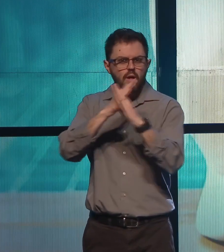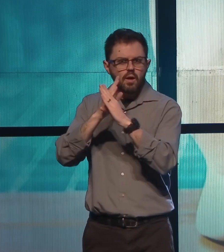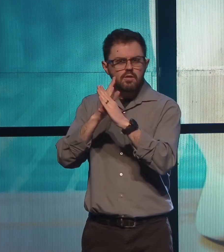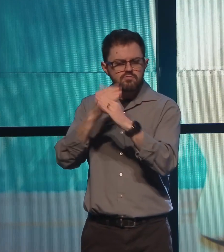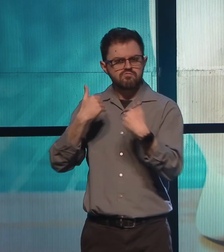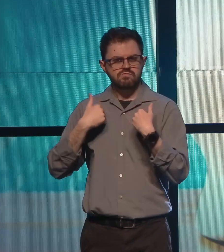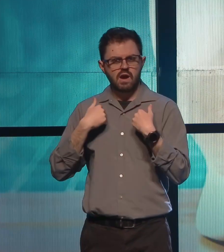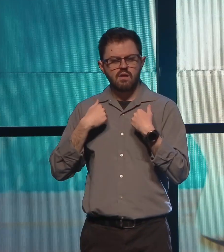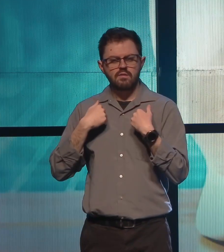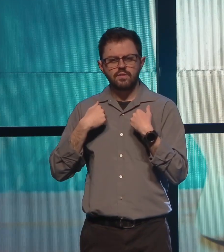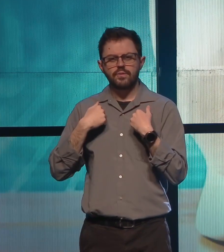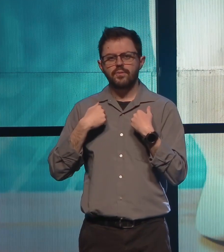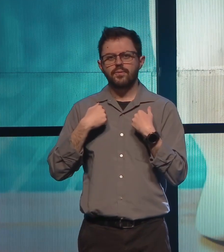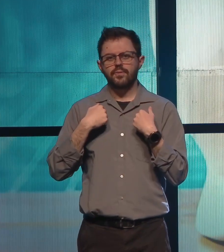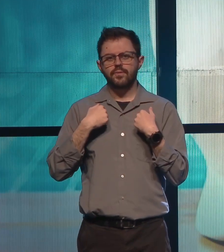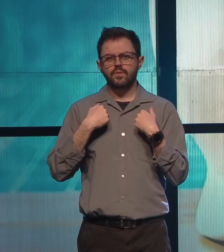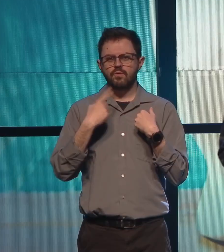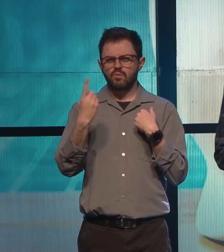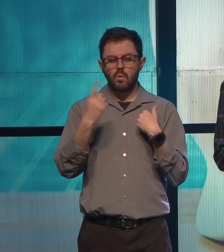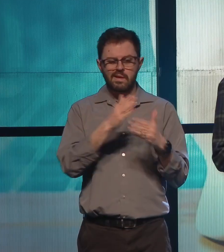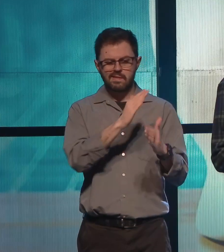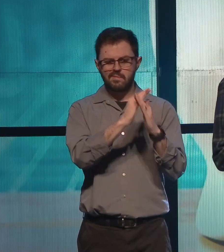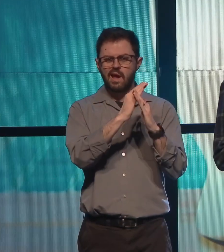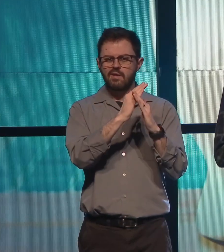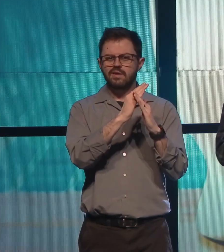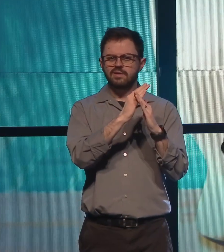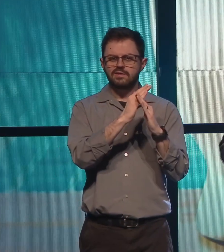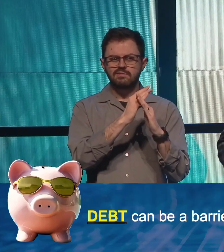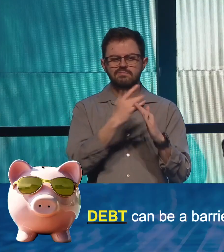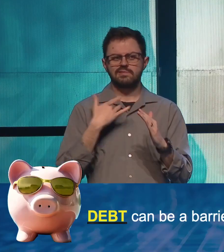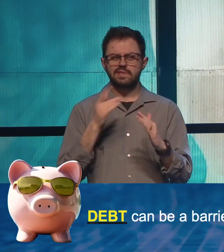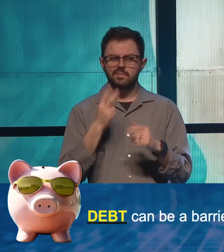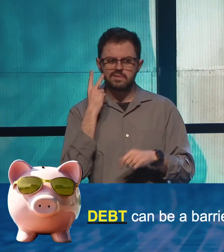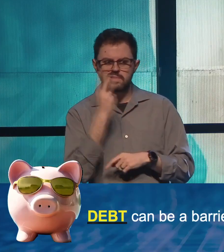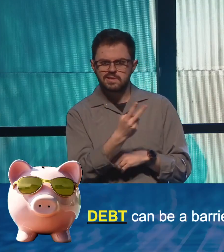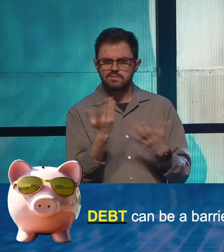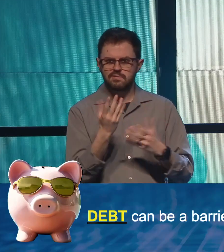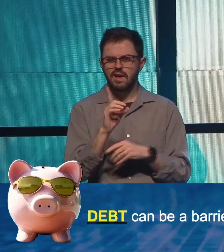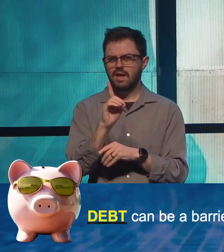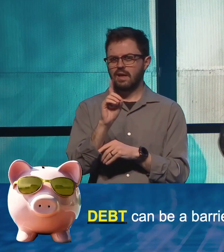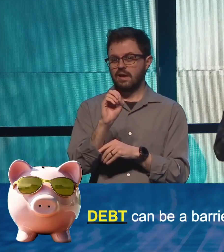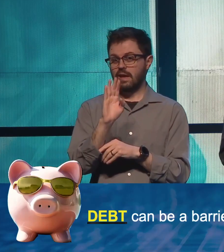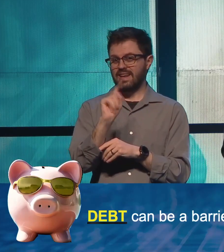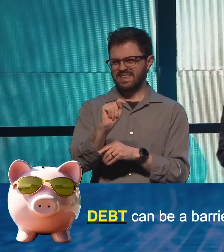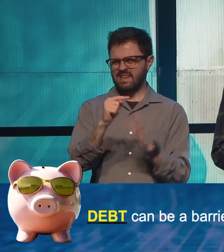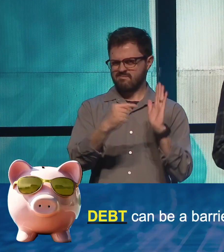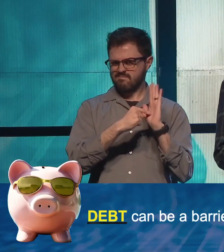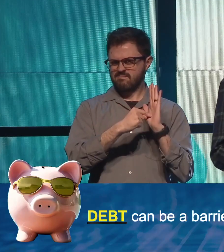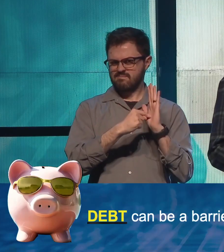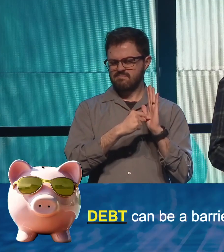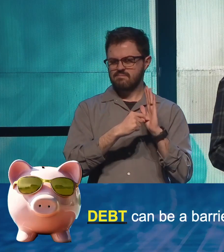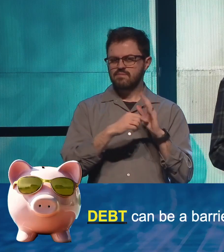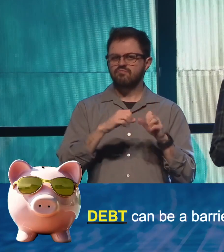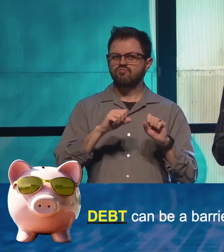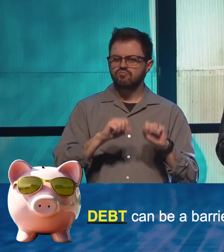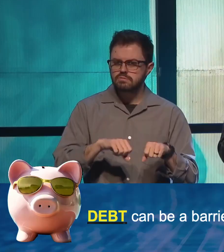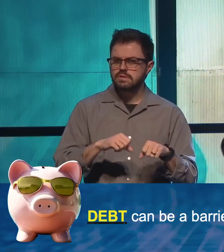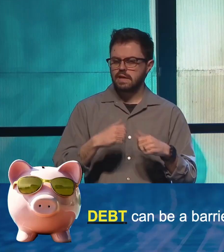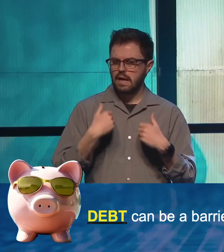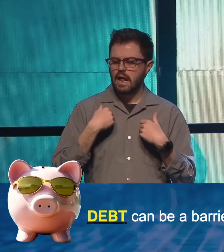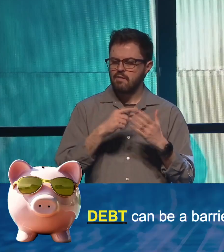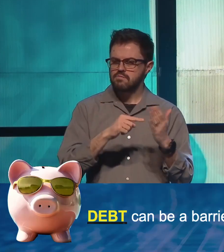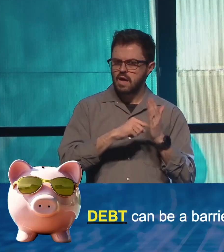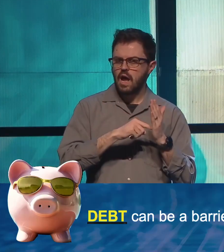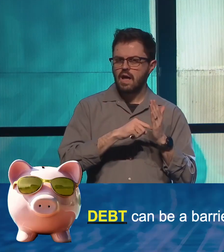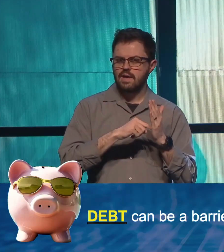barriers that can hinder us from being generous would be debt, right? We can carry debt in our lives. And debt can